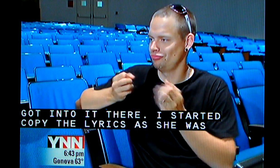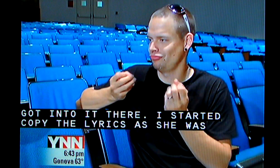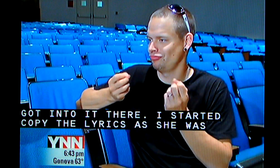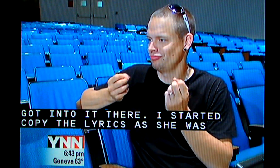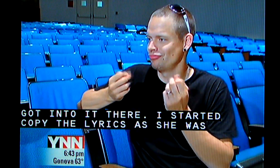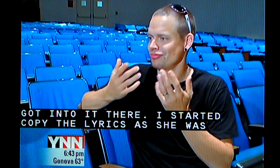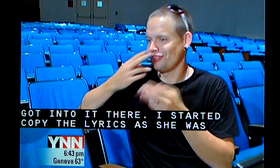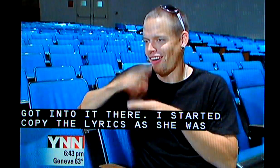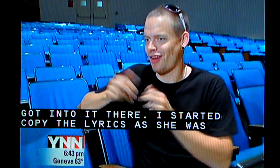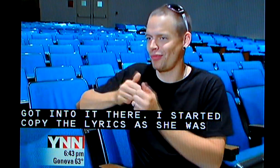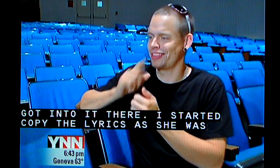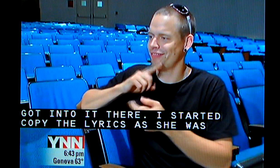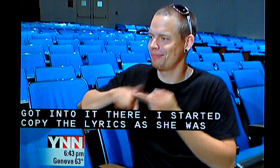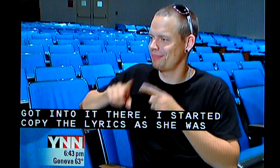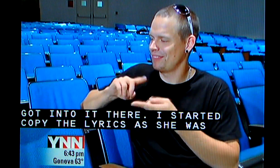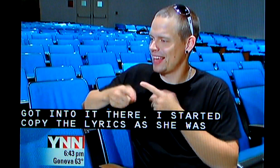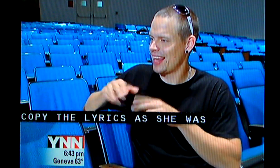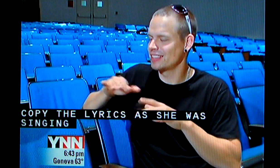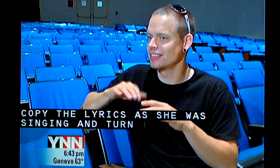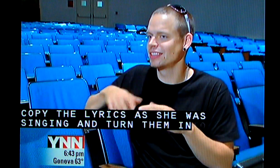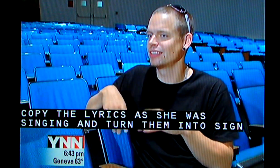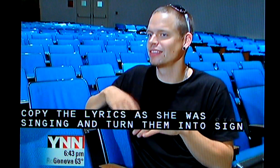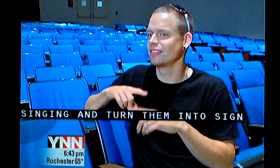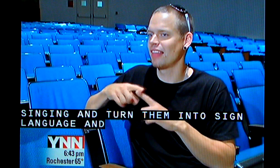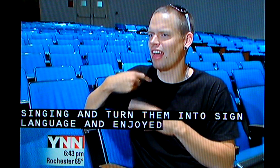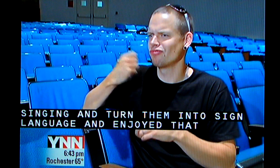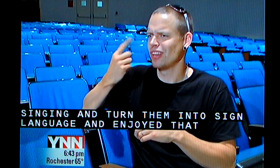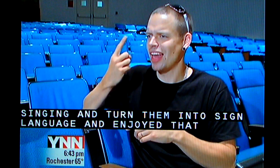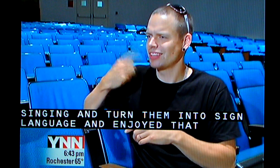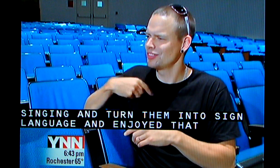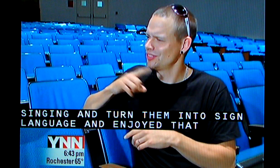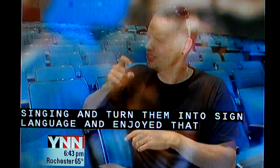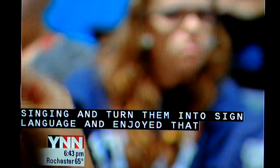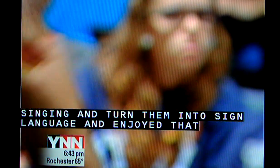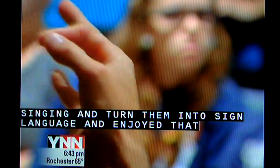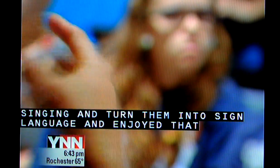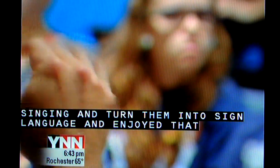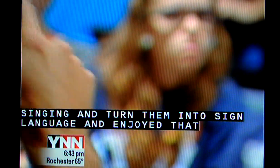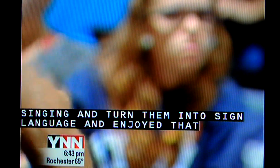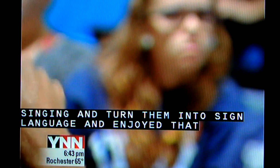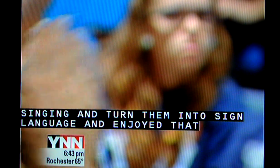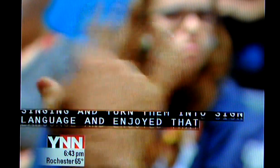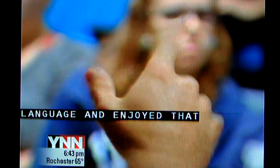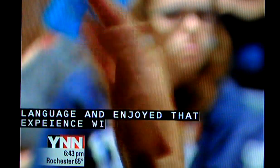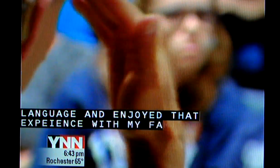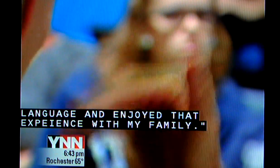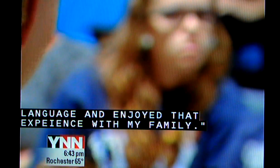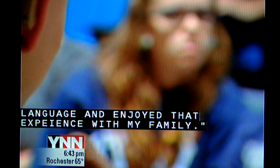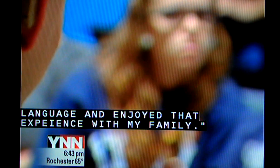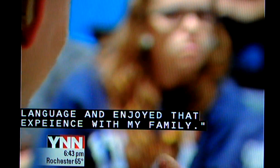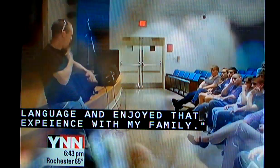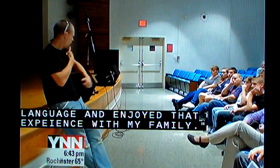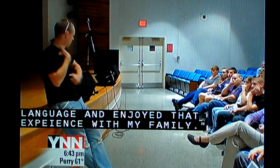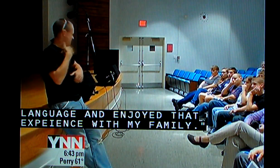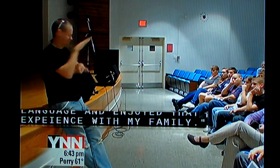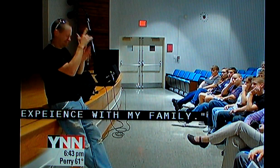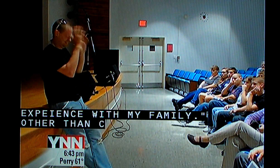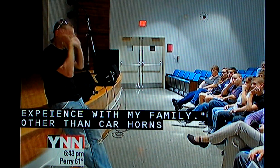singing and turn them into sign language and enjoy that experience with my family. And when I got to Rochester, the first thing I asked... Other than car horns and